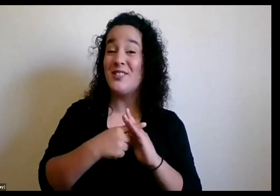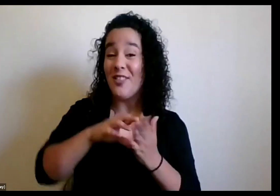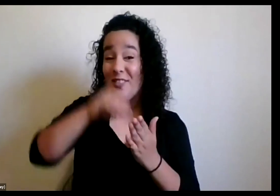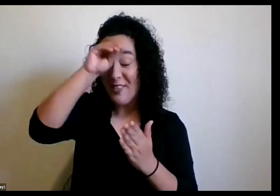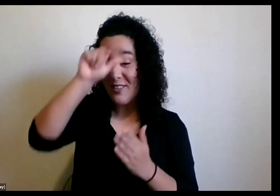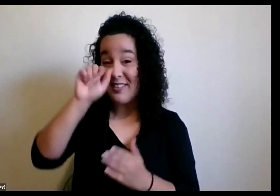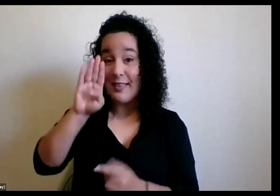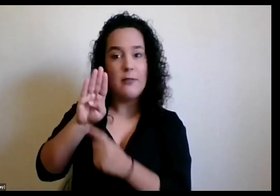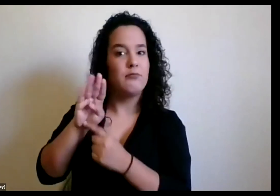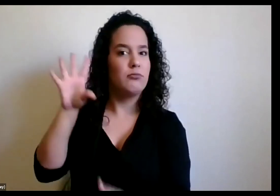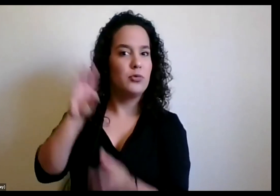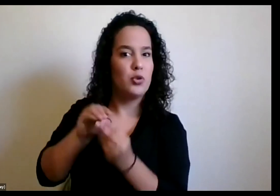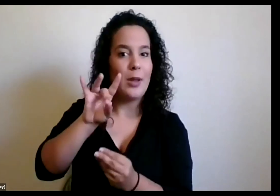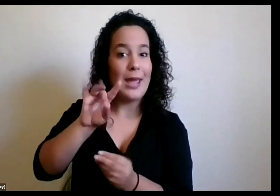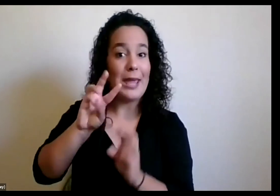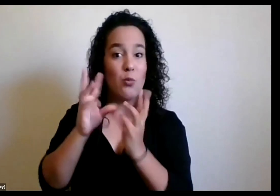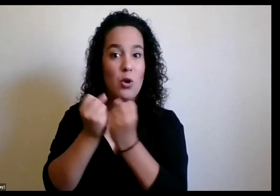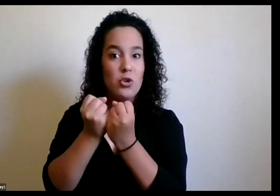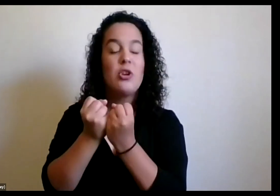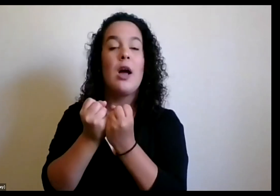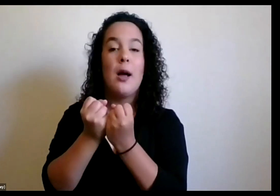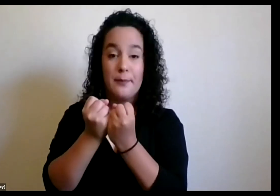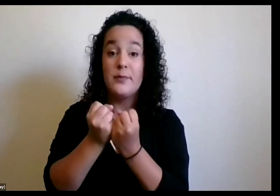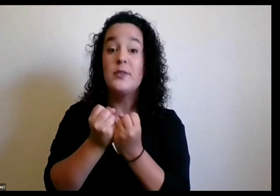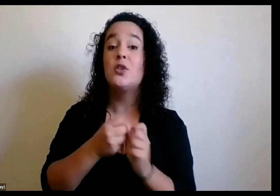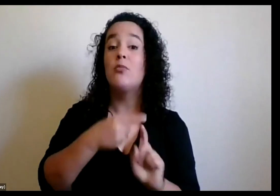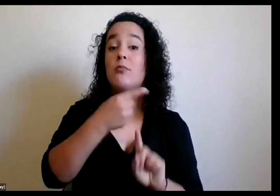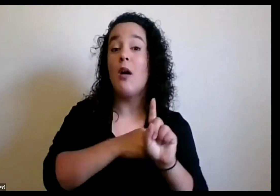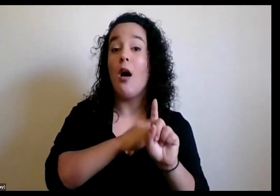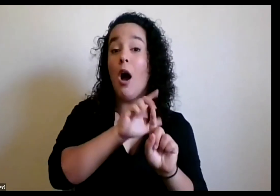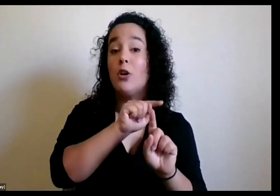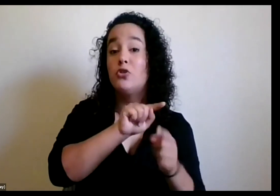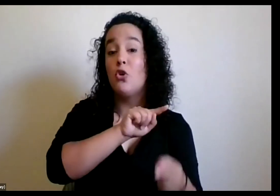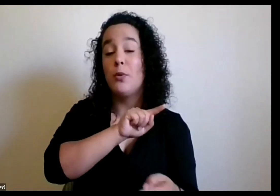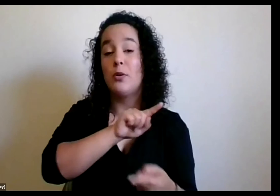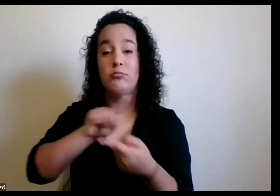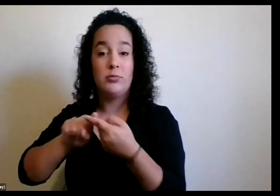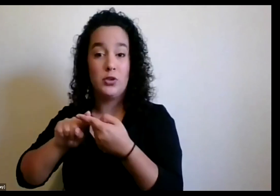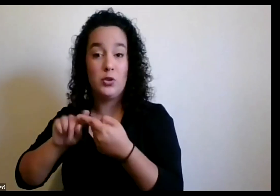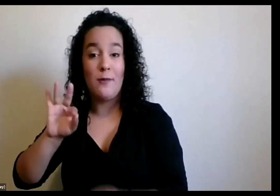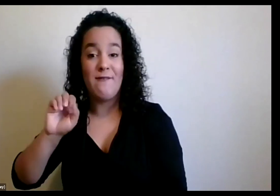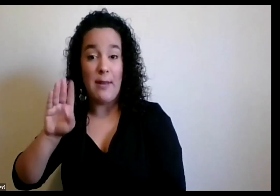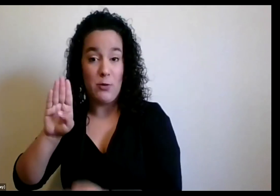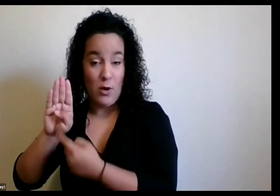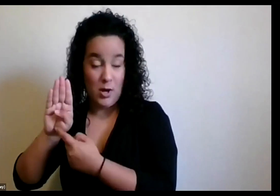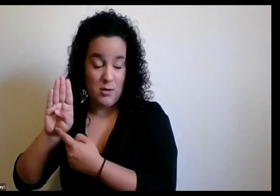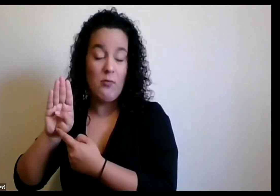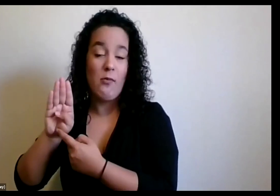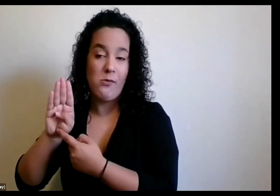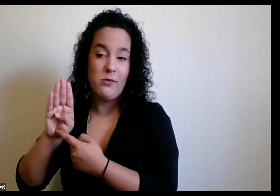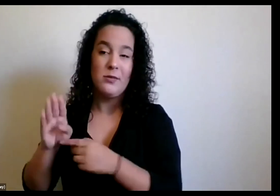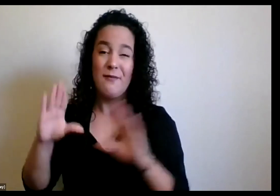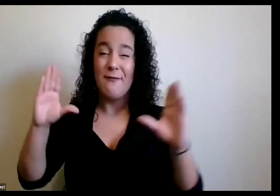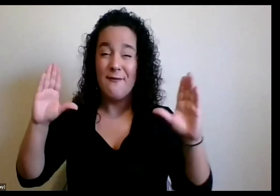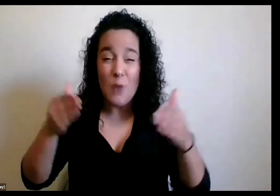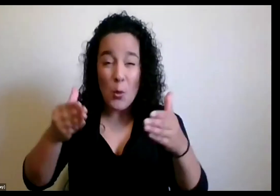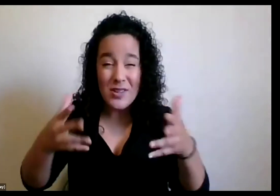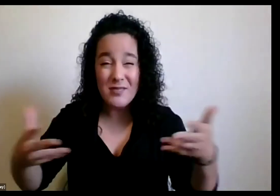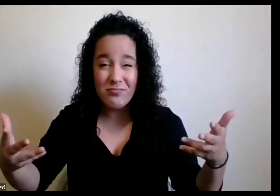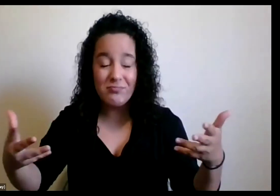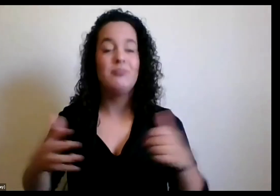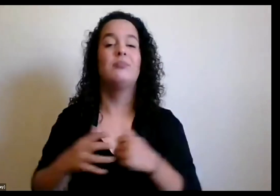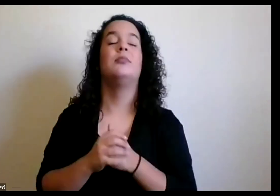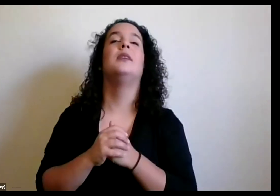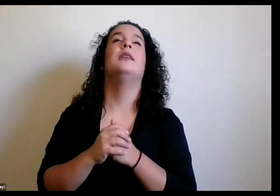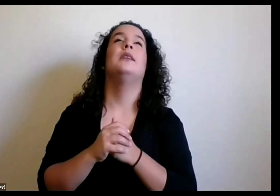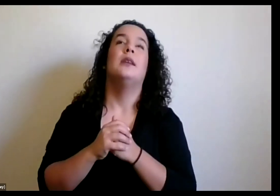8 workshops from October through February. And they're going to focus on things like how do you sort of put narrative to